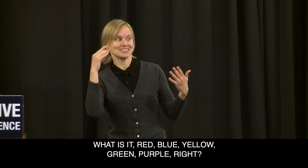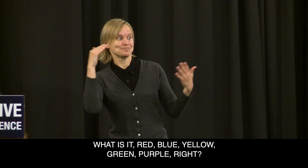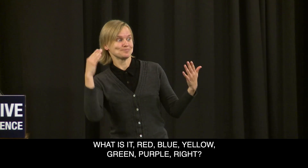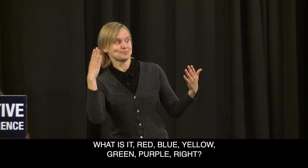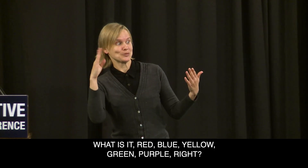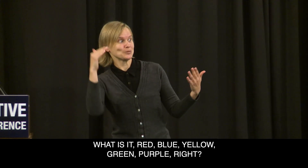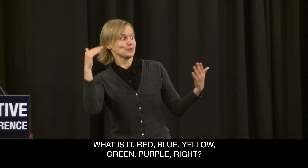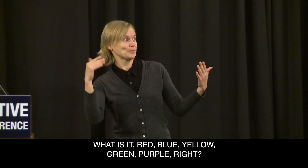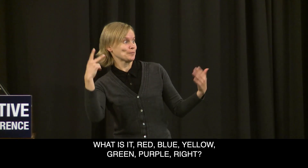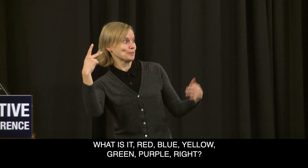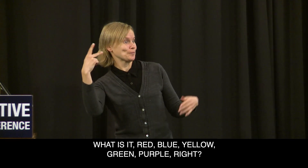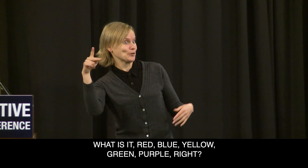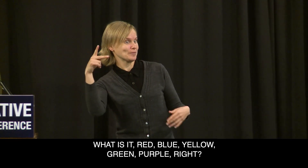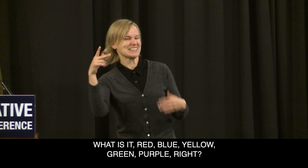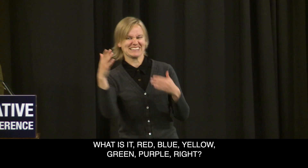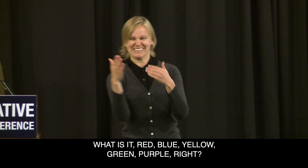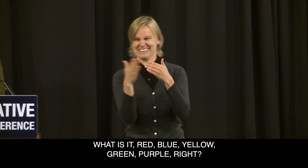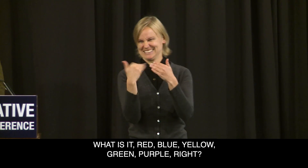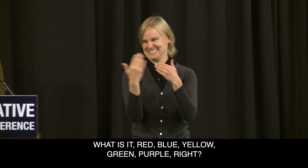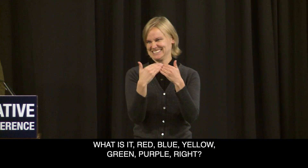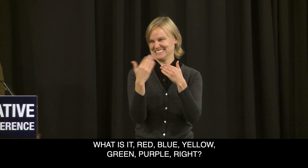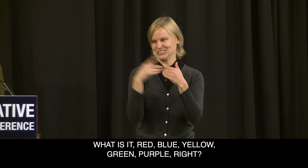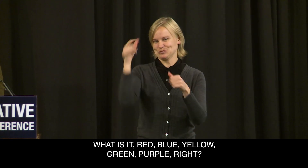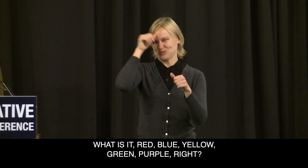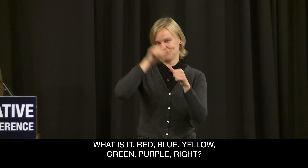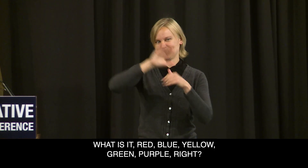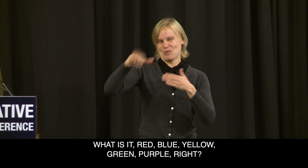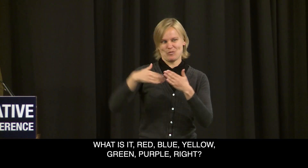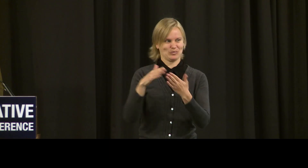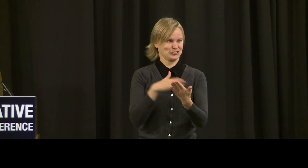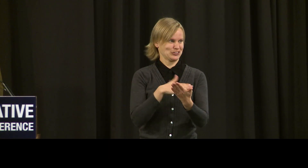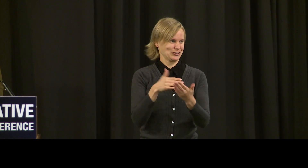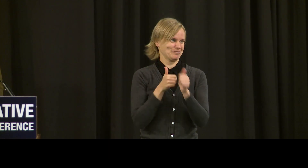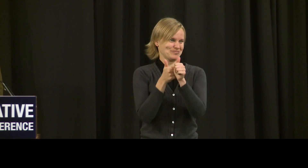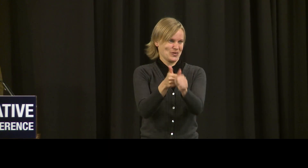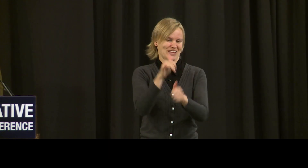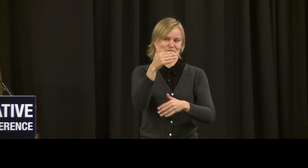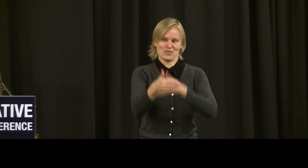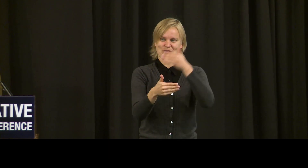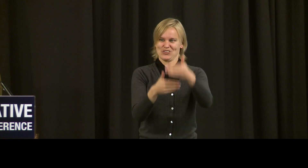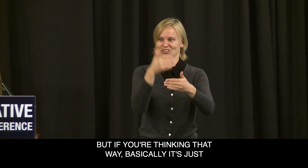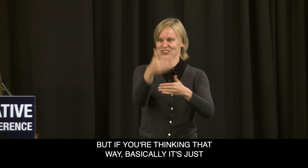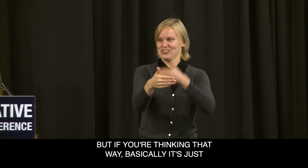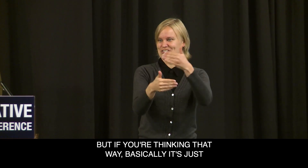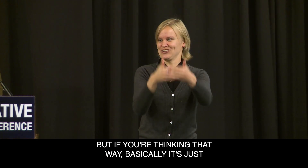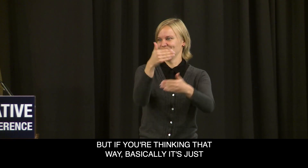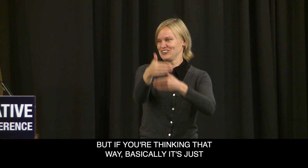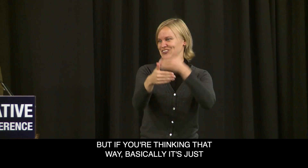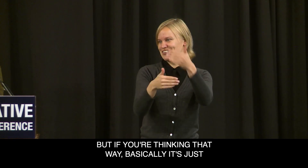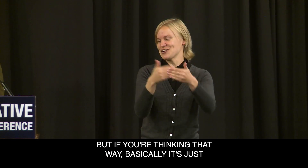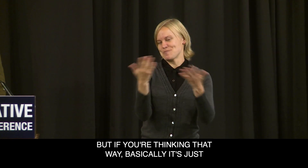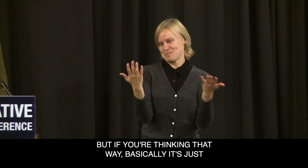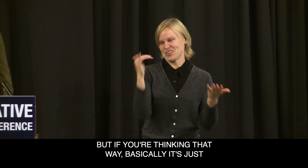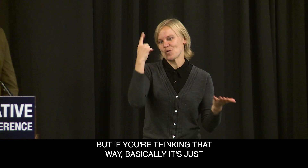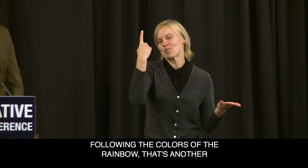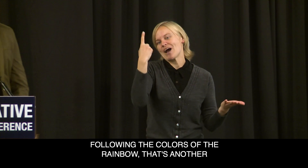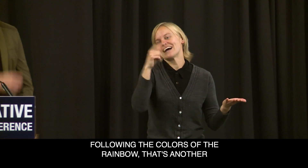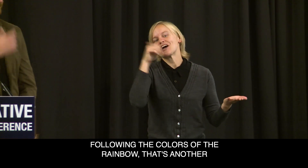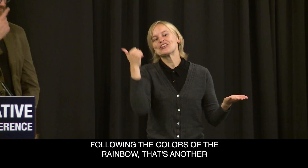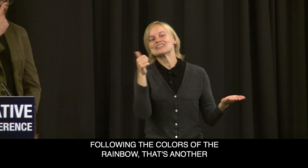green, purple, right? But if you're thinking that way, basically it's just following the colors